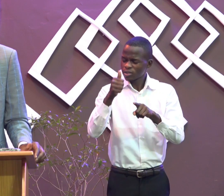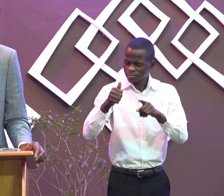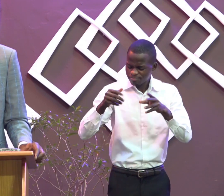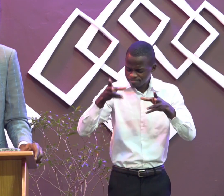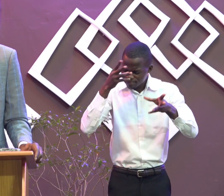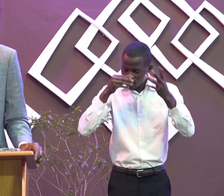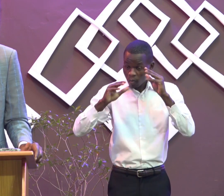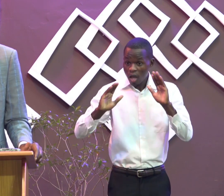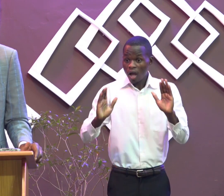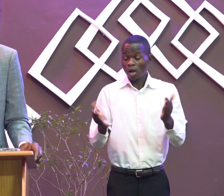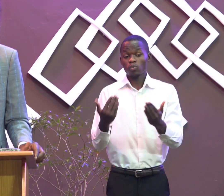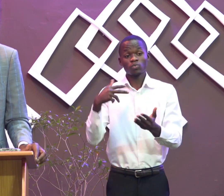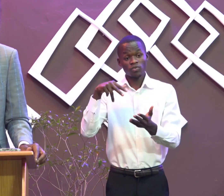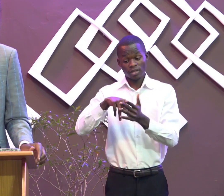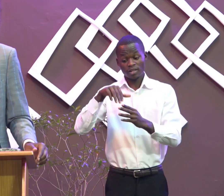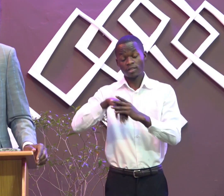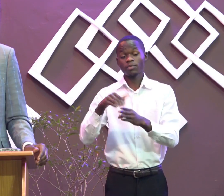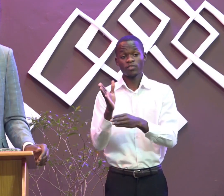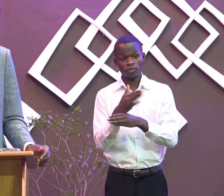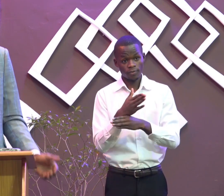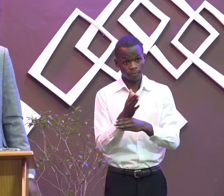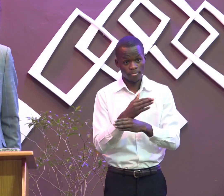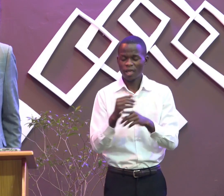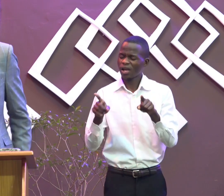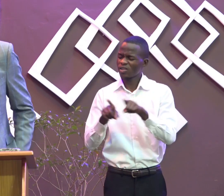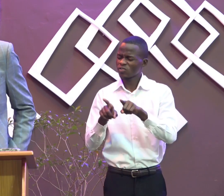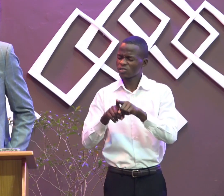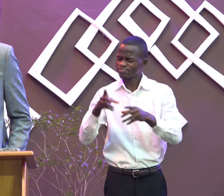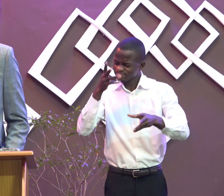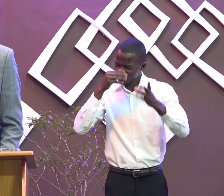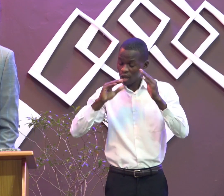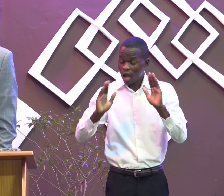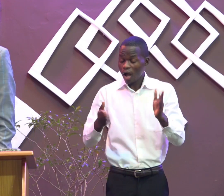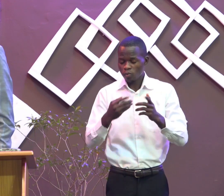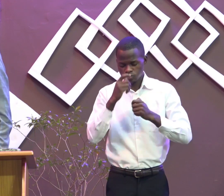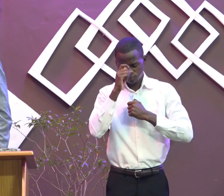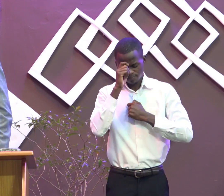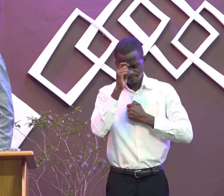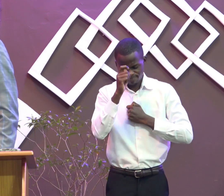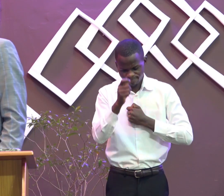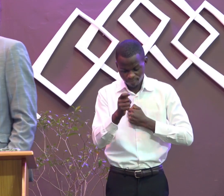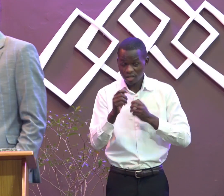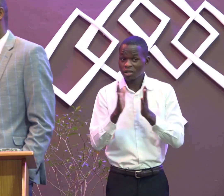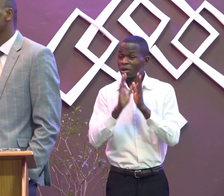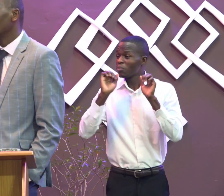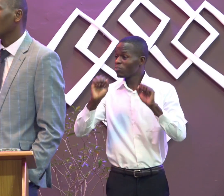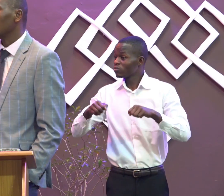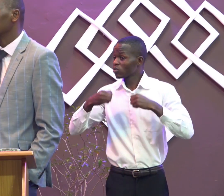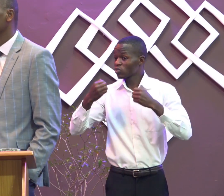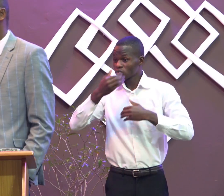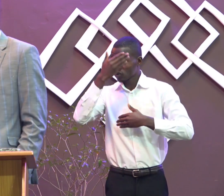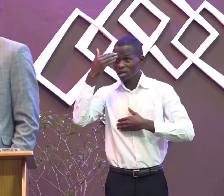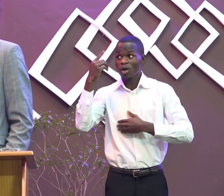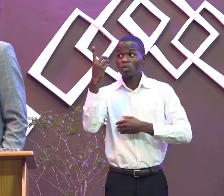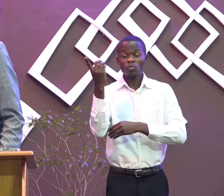okuweereza. And also taught us how you can stand and minister. N'atuyigiriza n'okwetoowaza. He taught us how to humble ourselves. Sigenda kwerabira olunaku lumu lwe yangamba